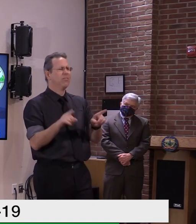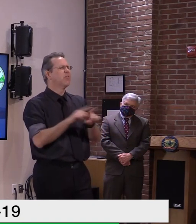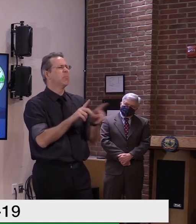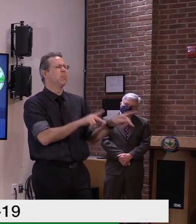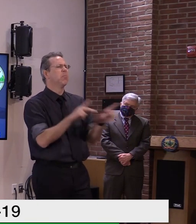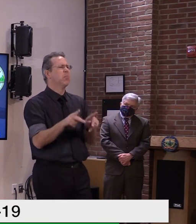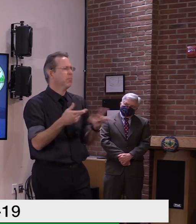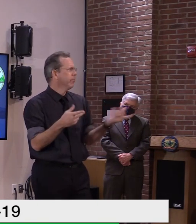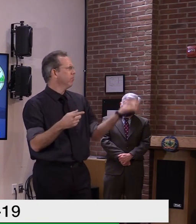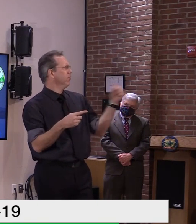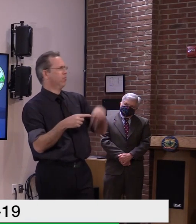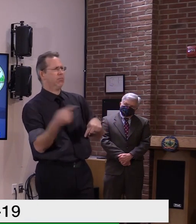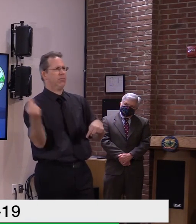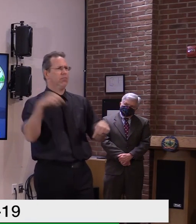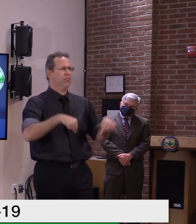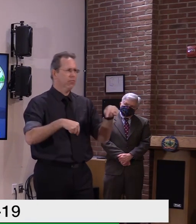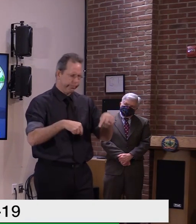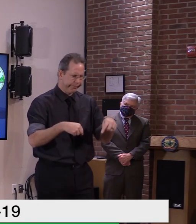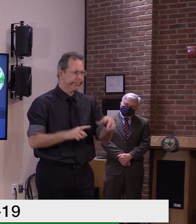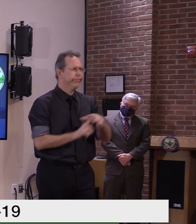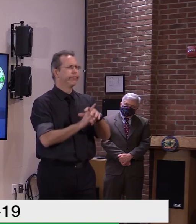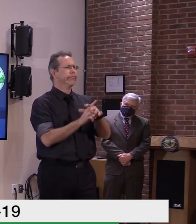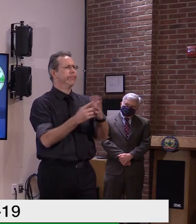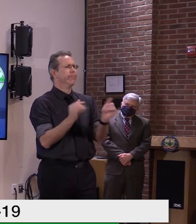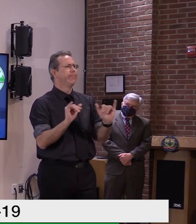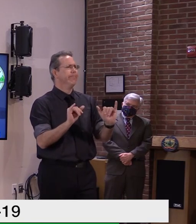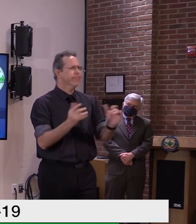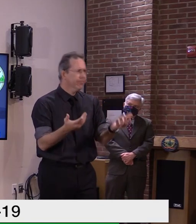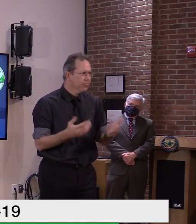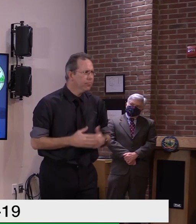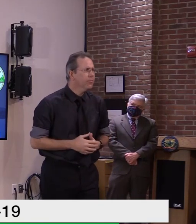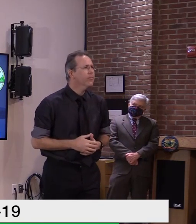it's more transmissible than